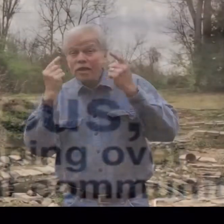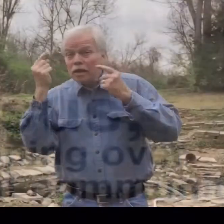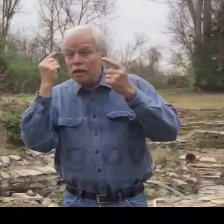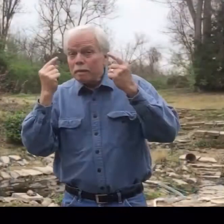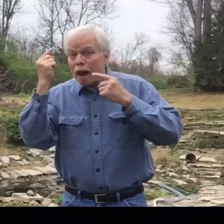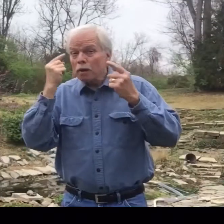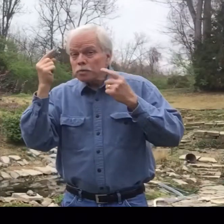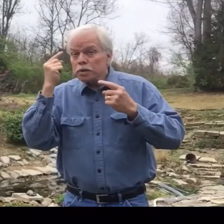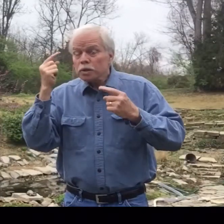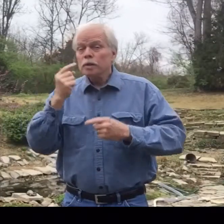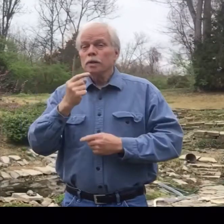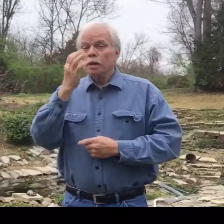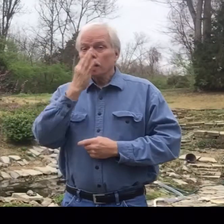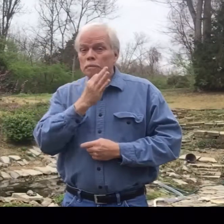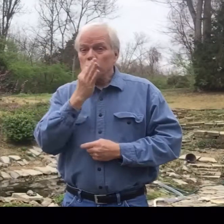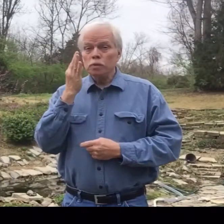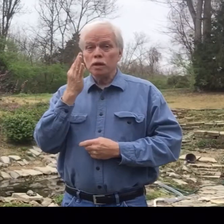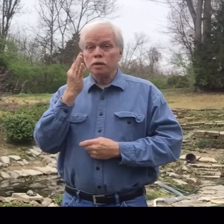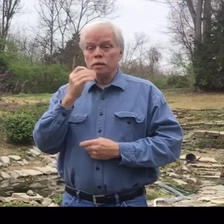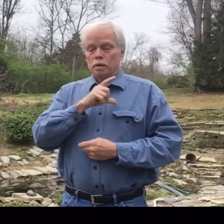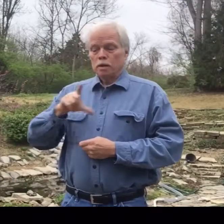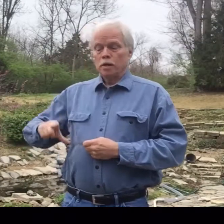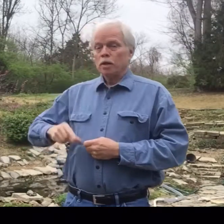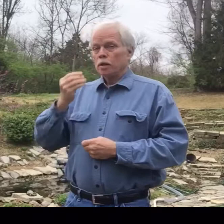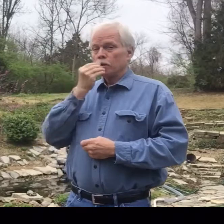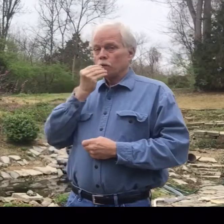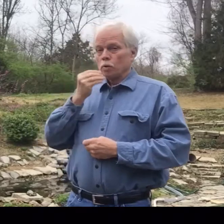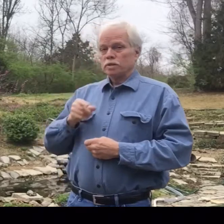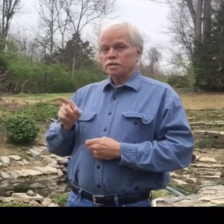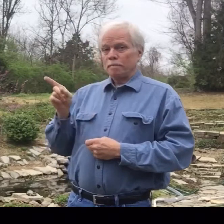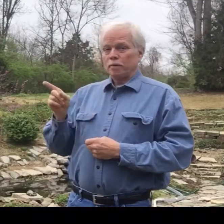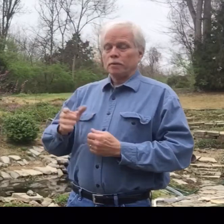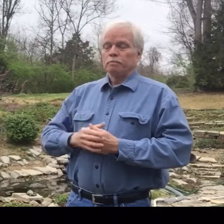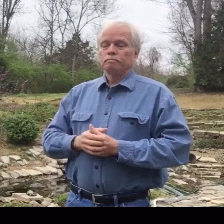Thinking about communion, the Lord's Supper.